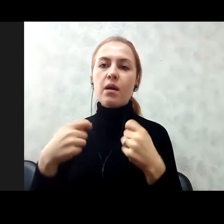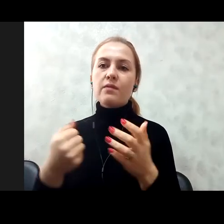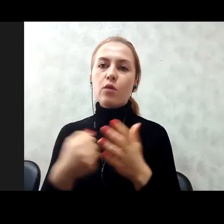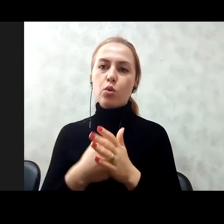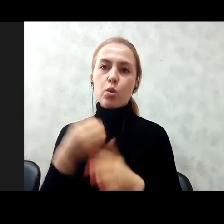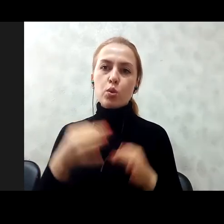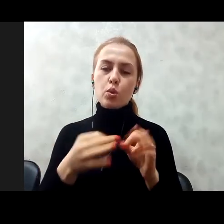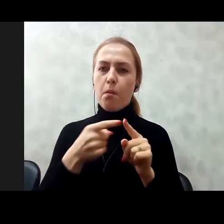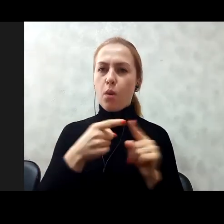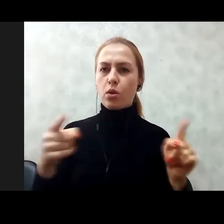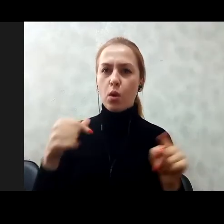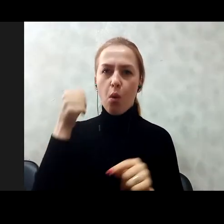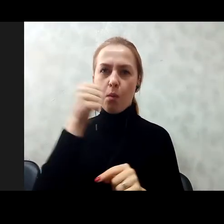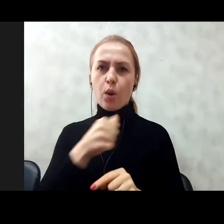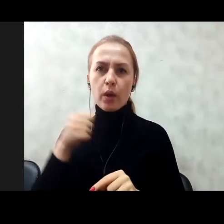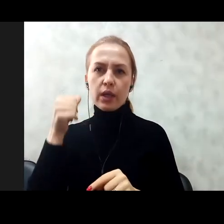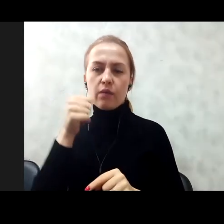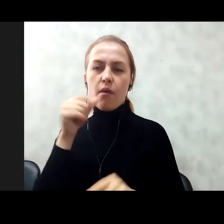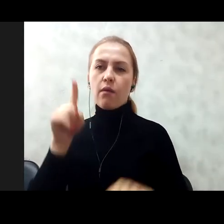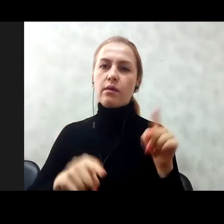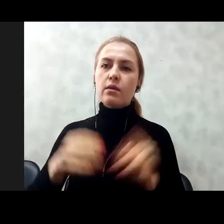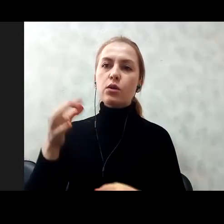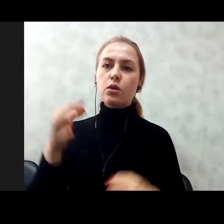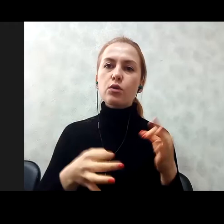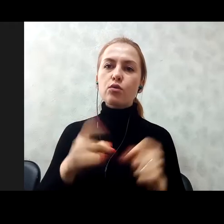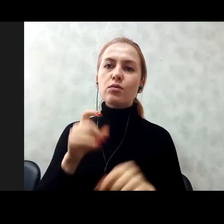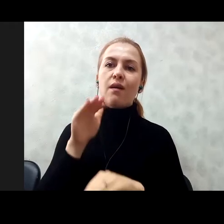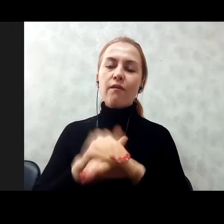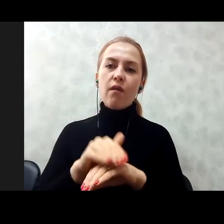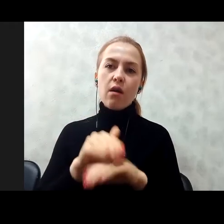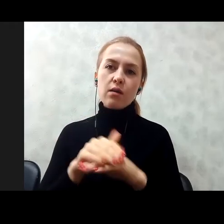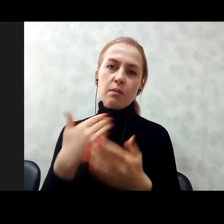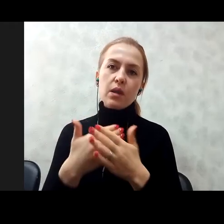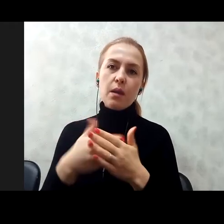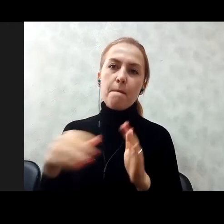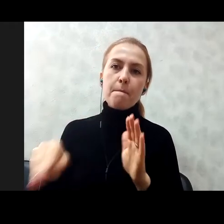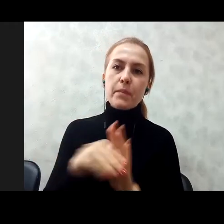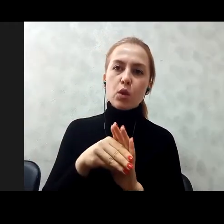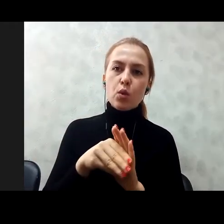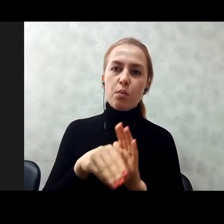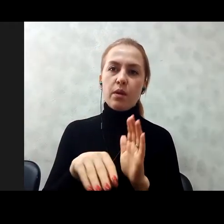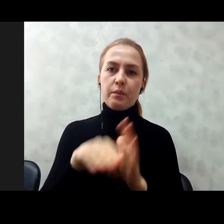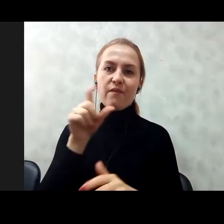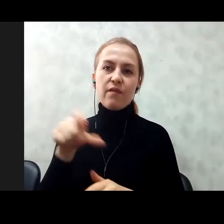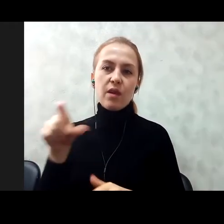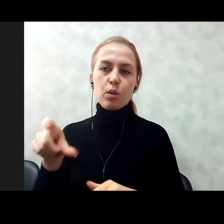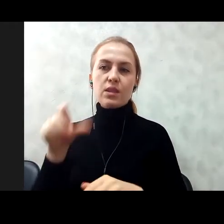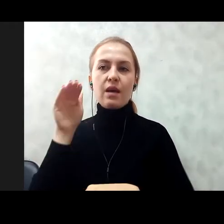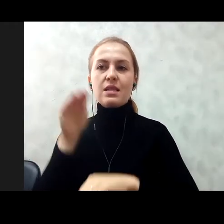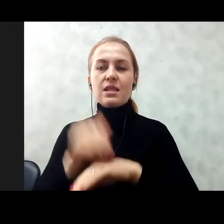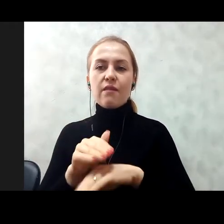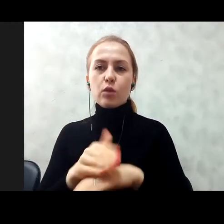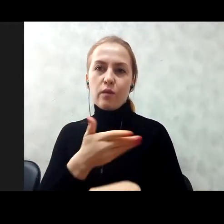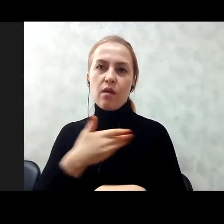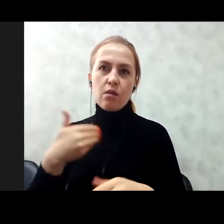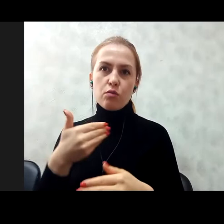What concerns criminal violations or criminal offenses, it can take years to get to